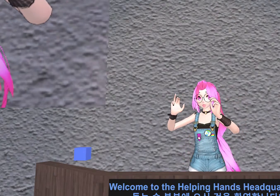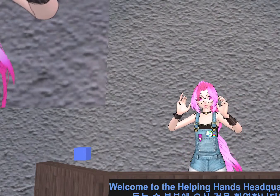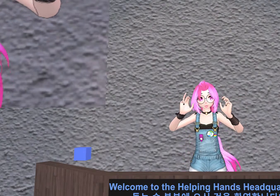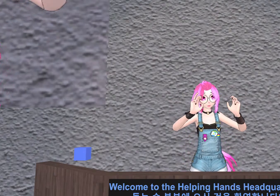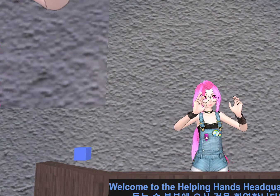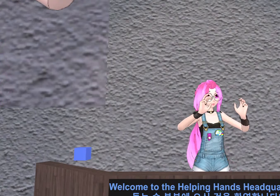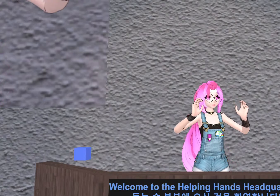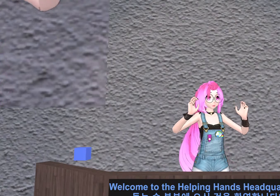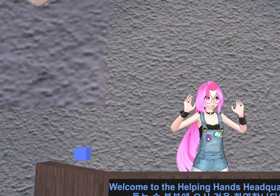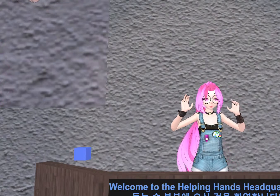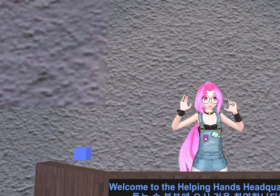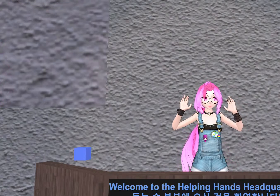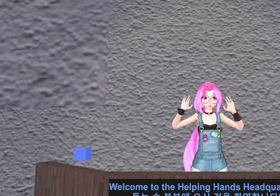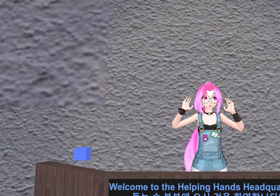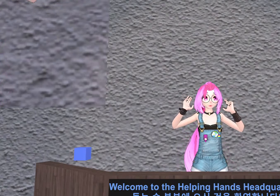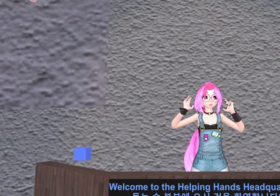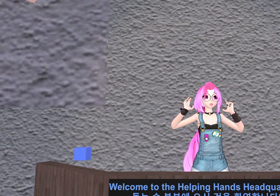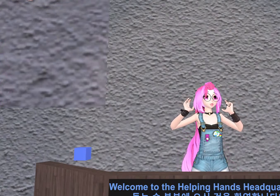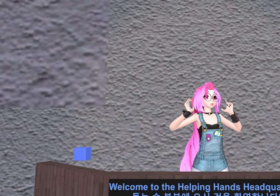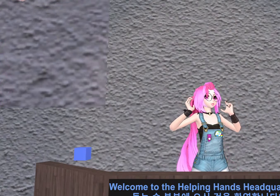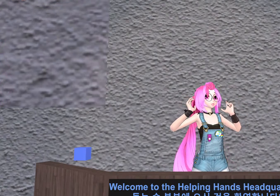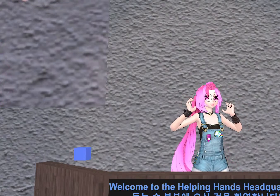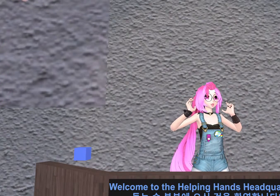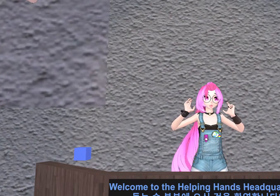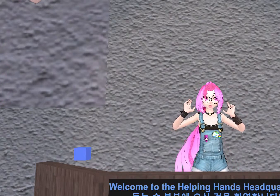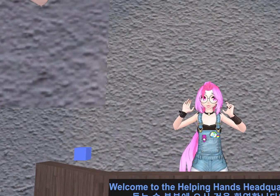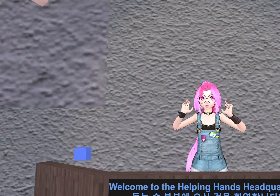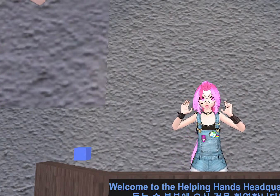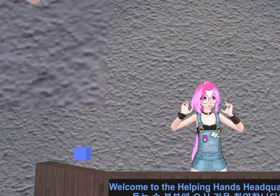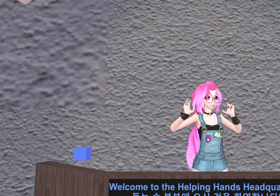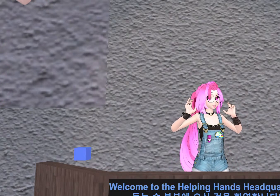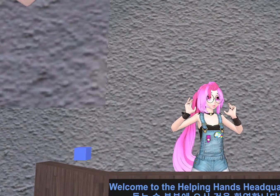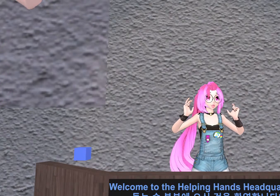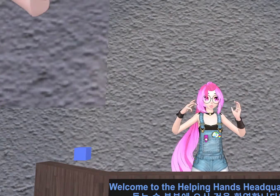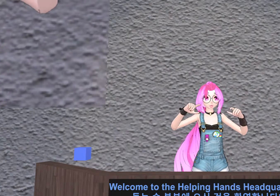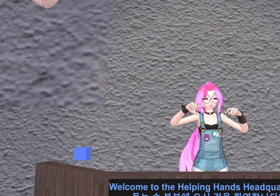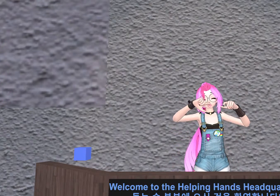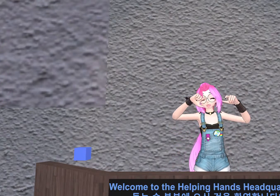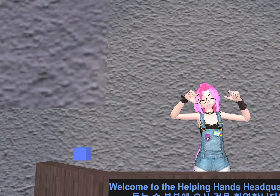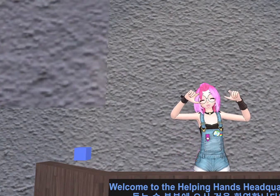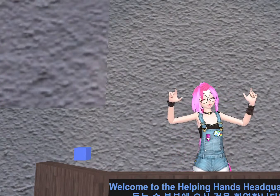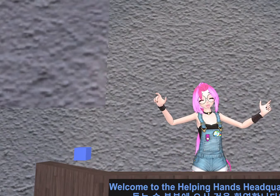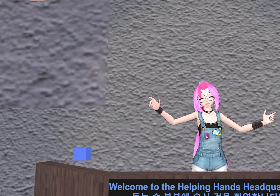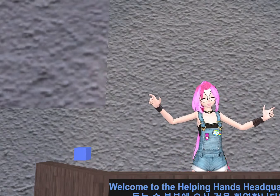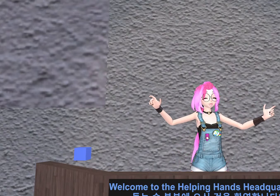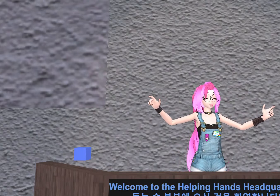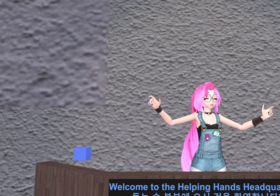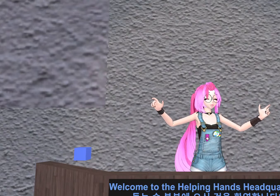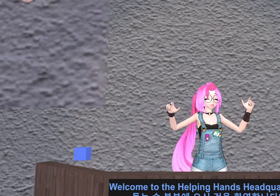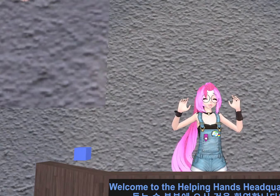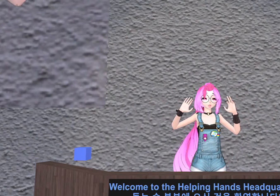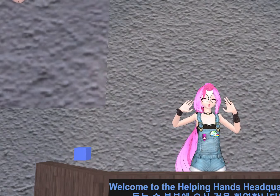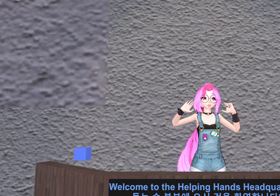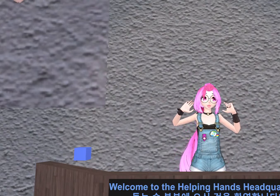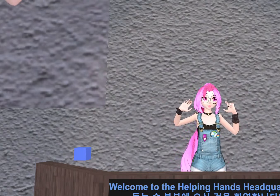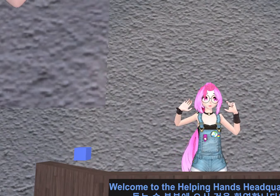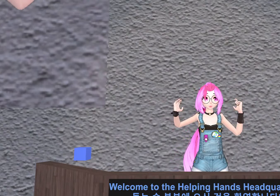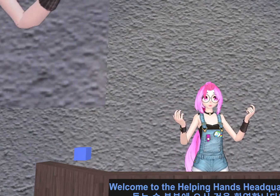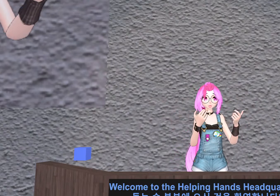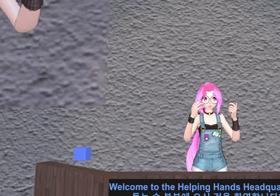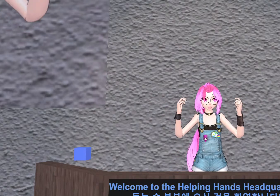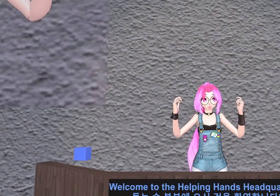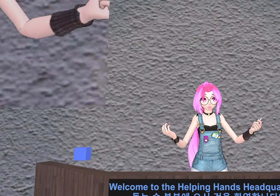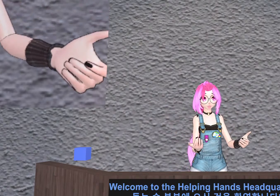2 claw hands. And then you're going to start on the sides of your head and imagine a really big curly